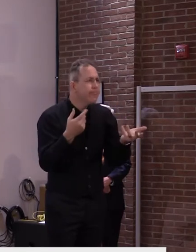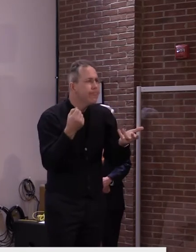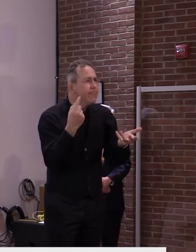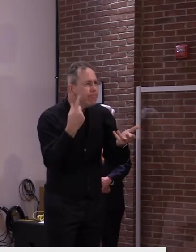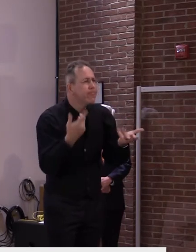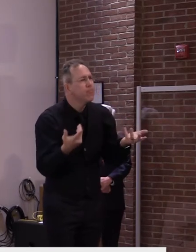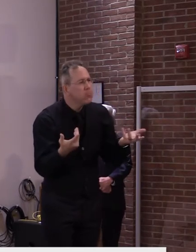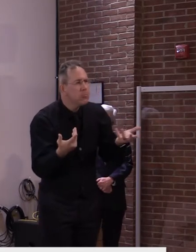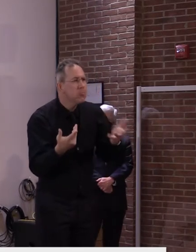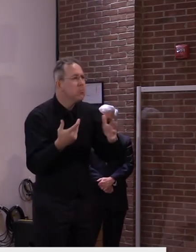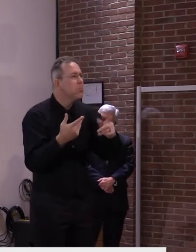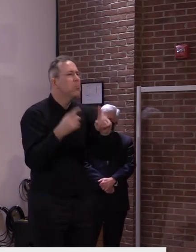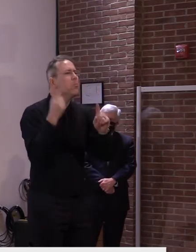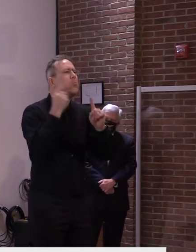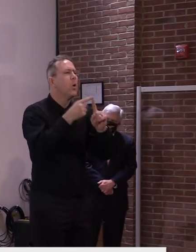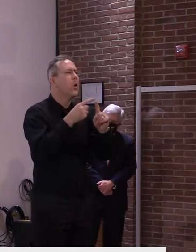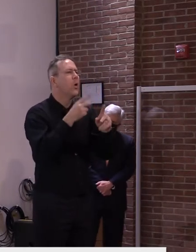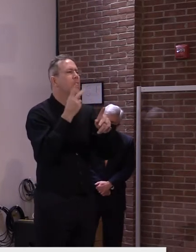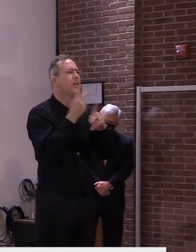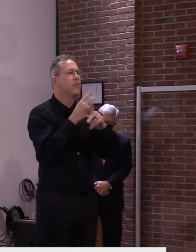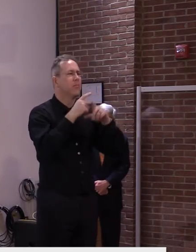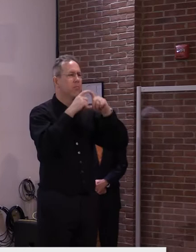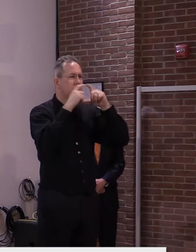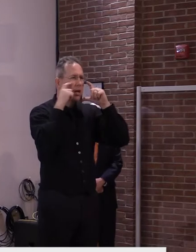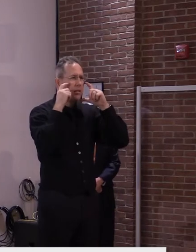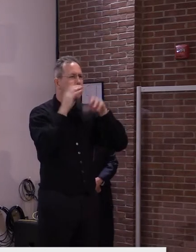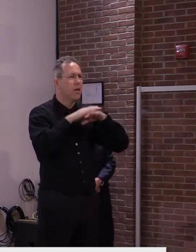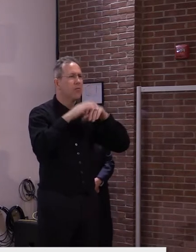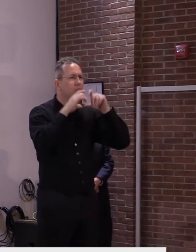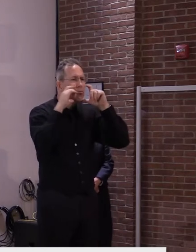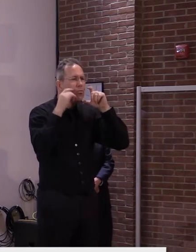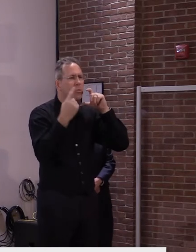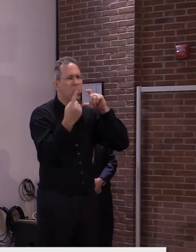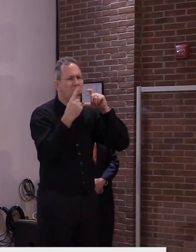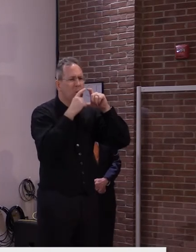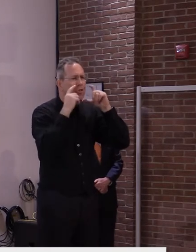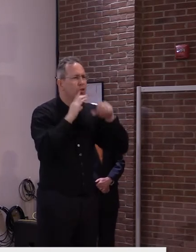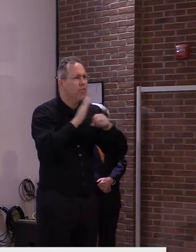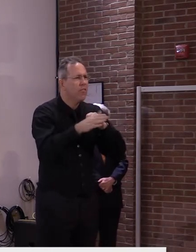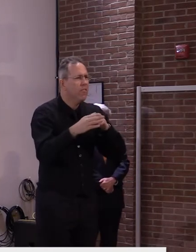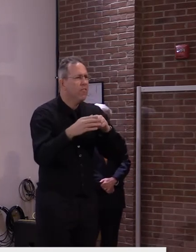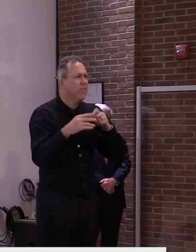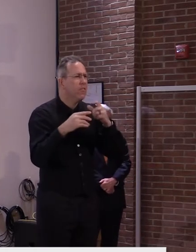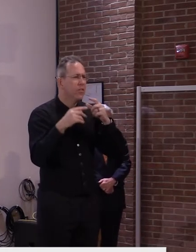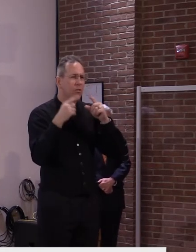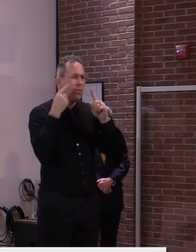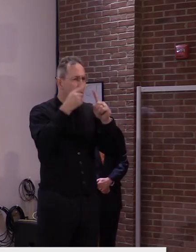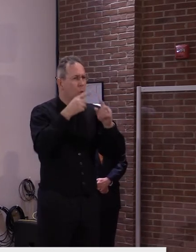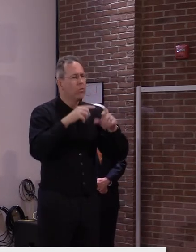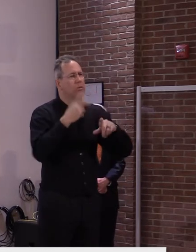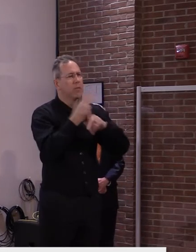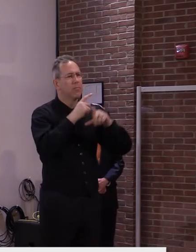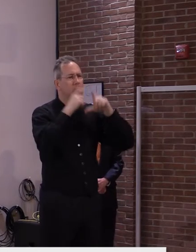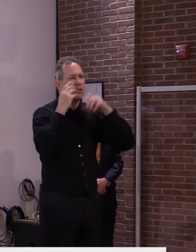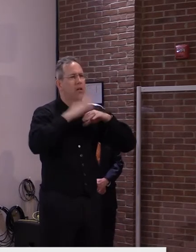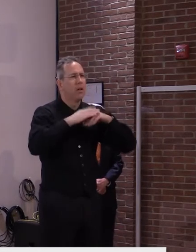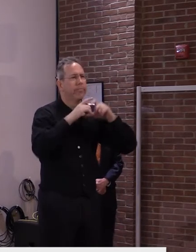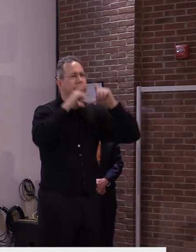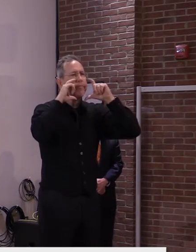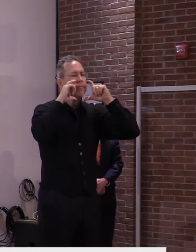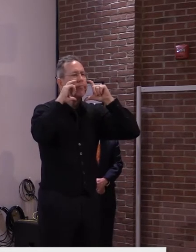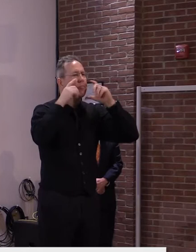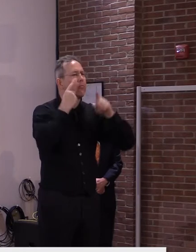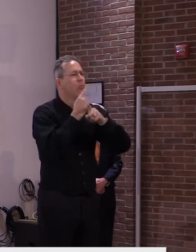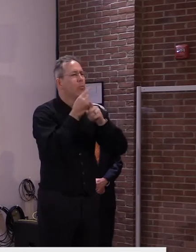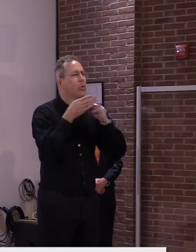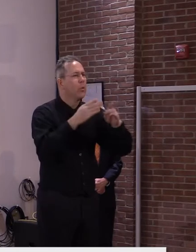wear a mask. That is really the core value and the thing that people need to take home. And unfortunately, if some